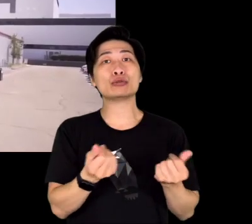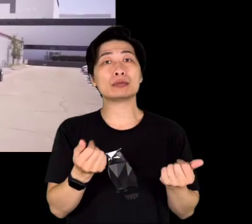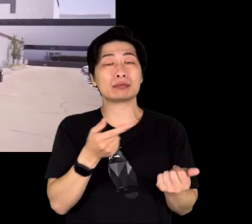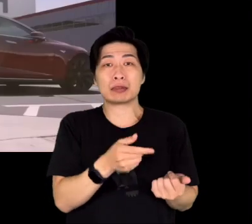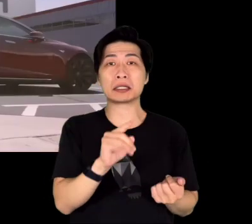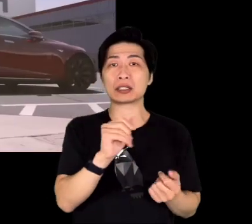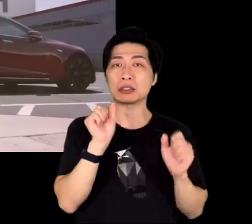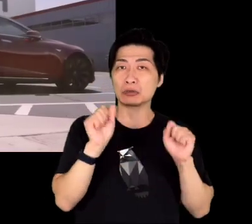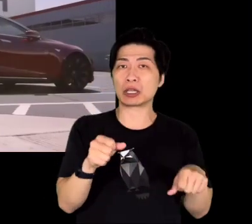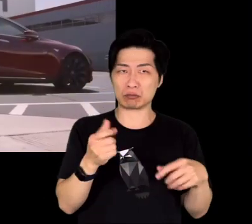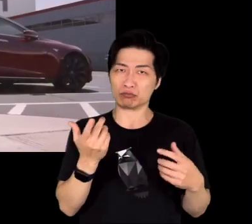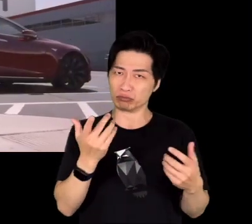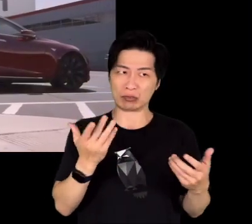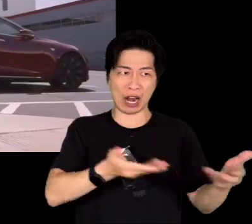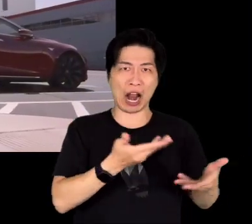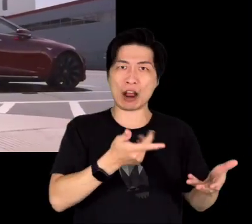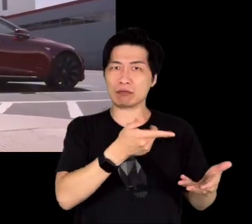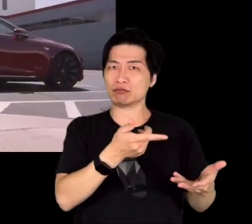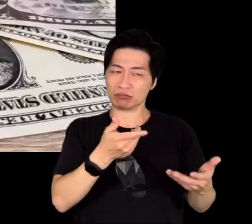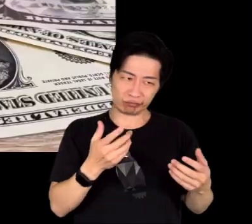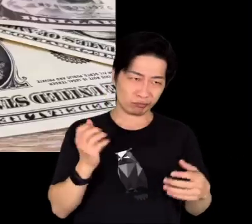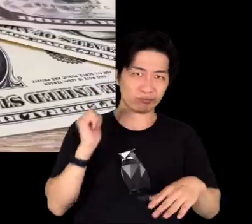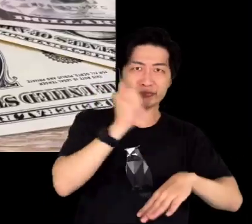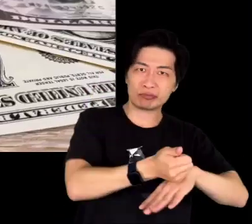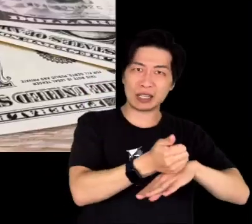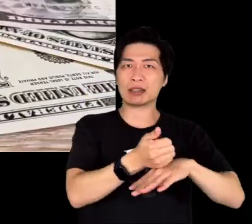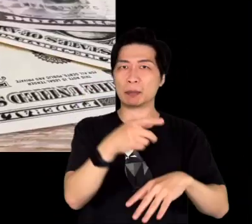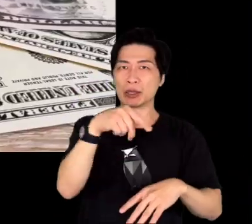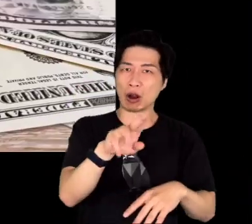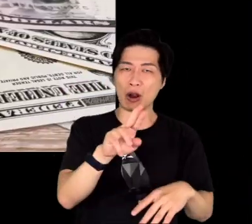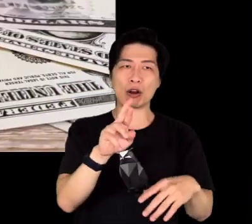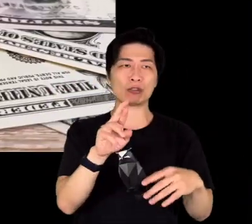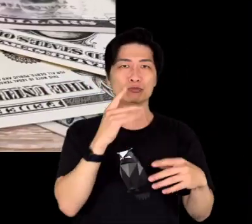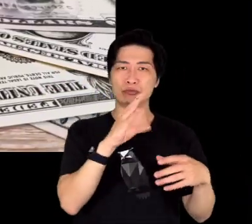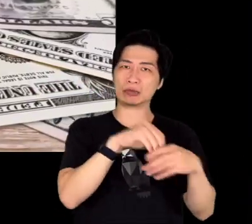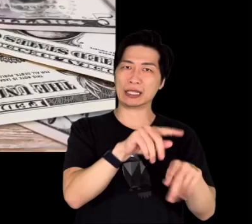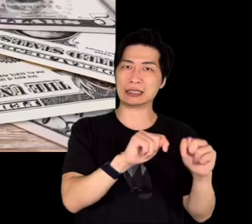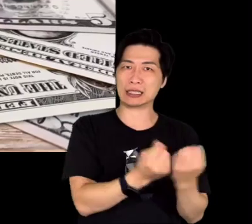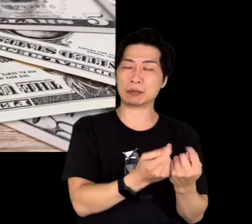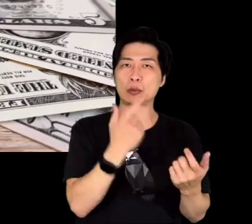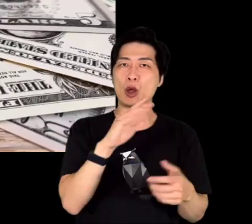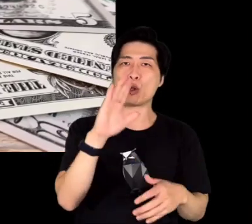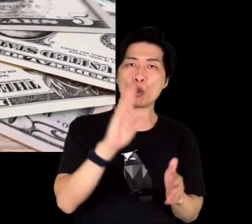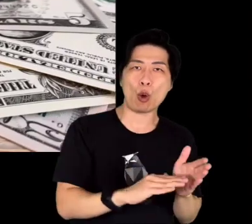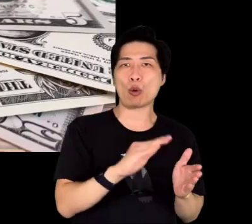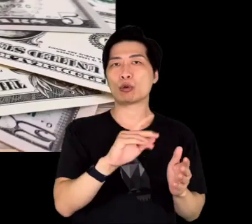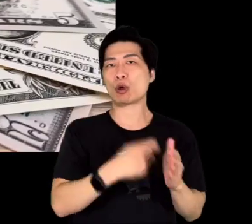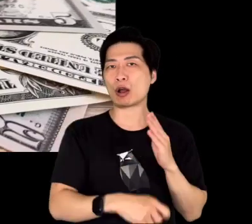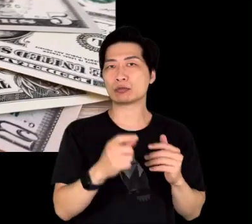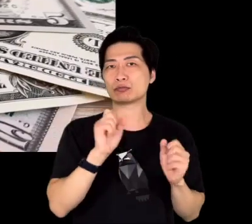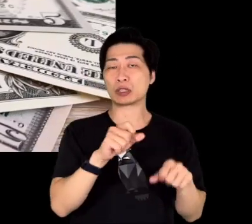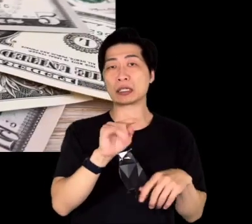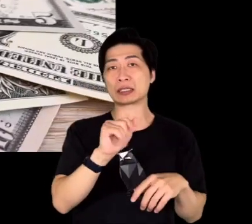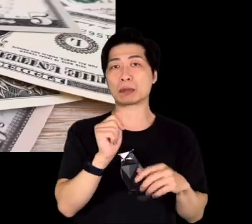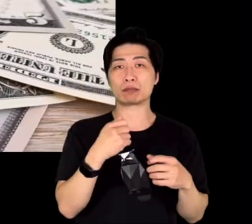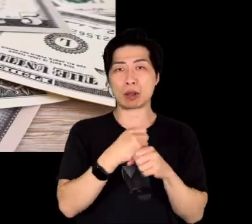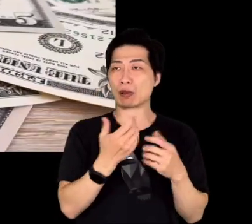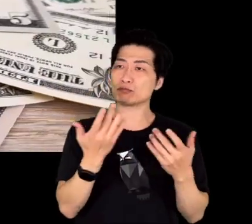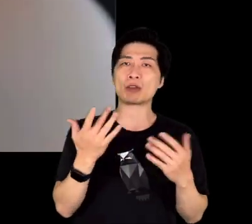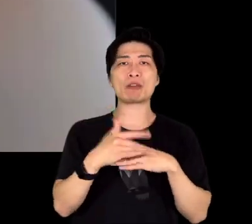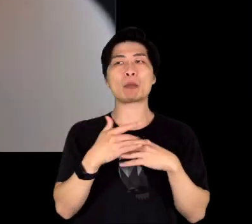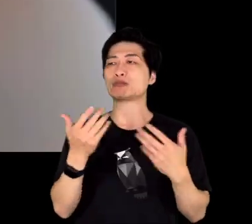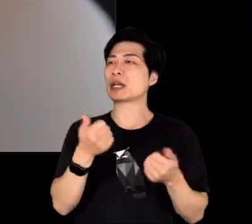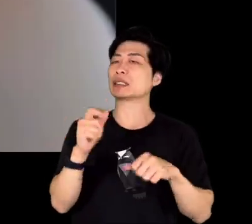to playing the game would be for Tesla to field a team. In theory, this would be a low-cost, low-effort investment by the company related to the rest of the